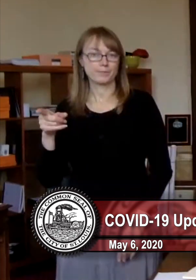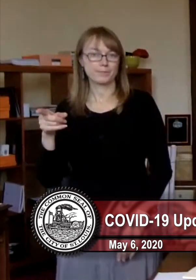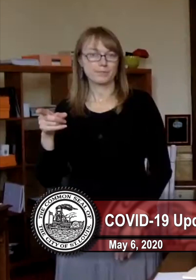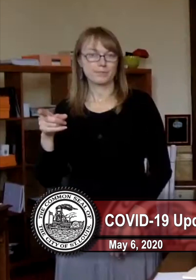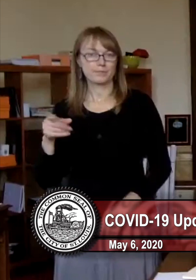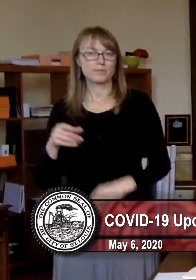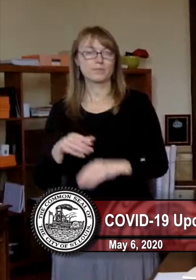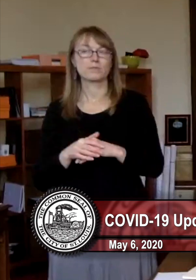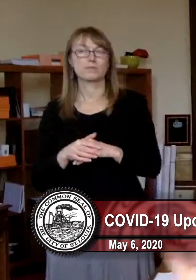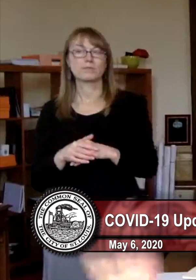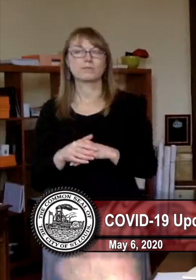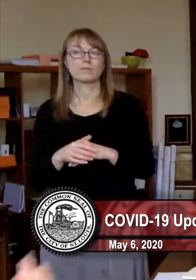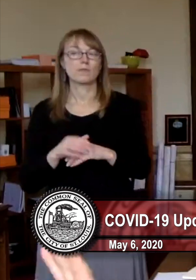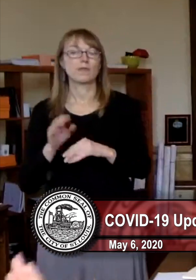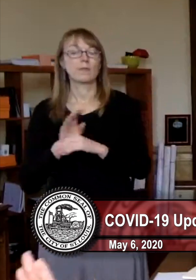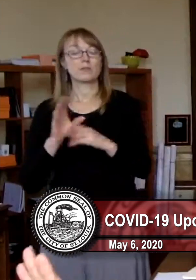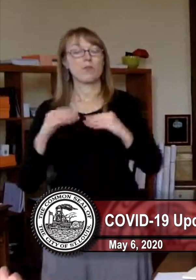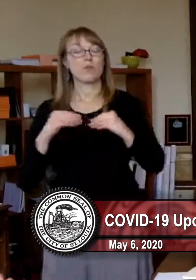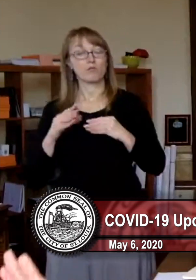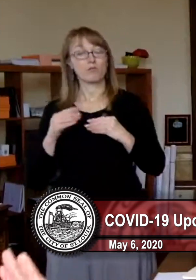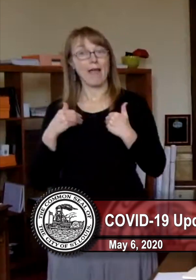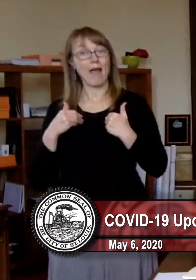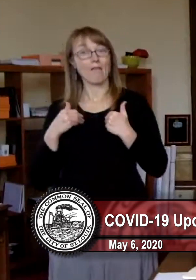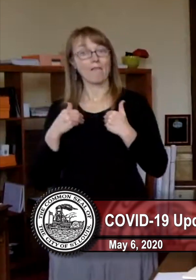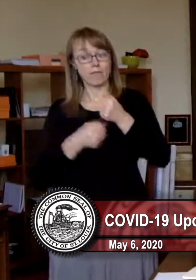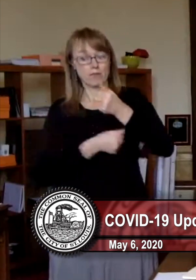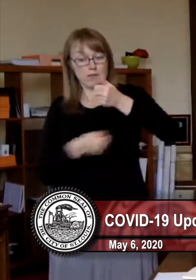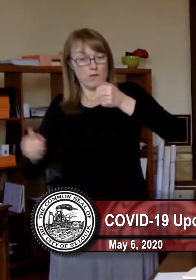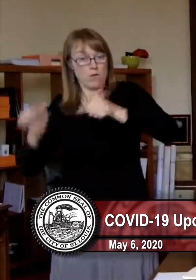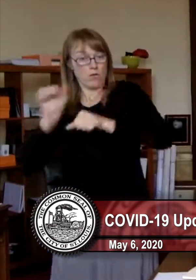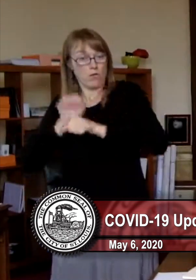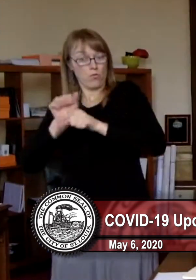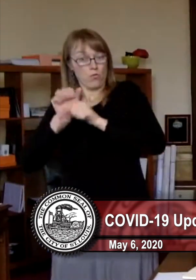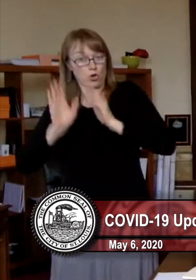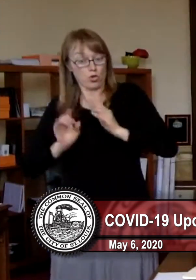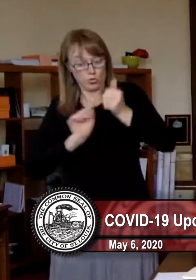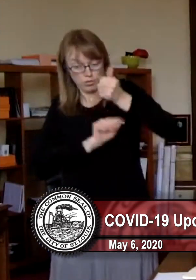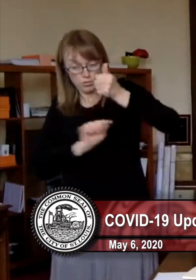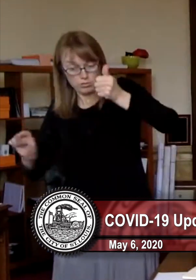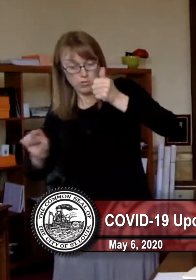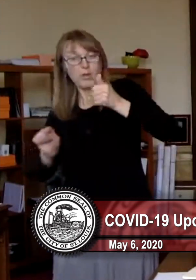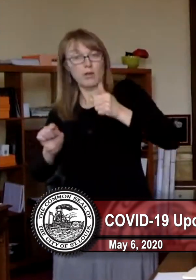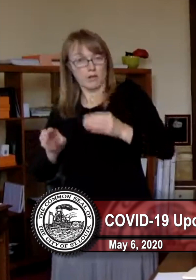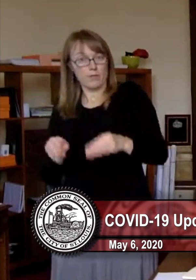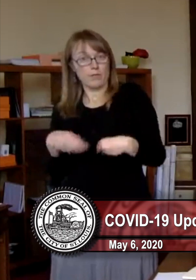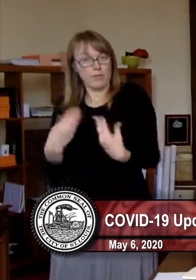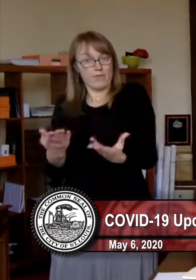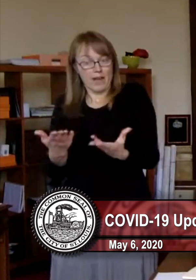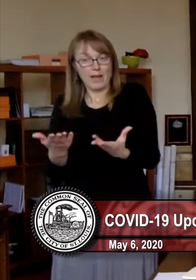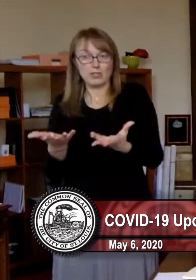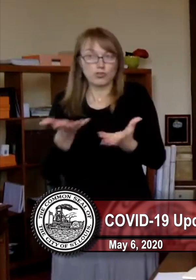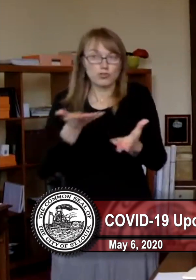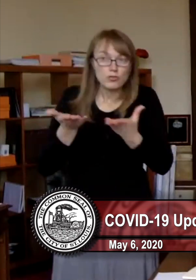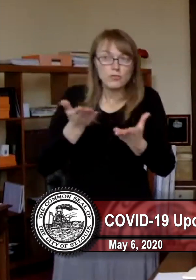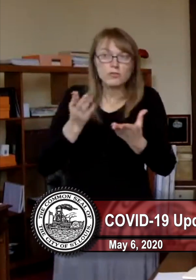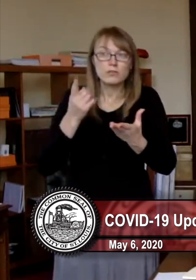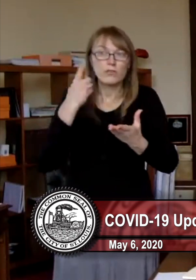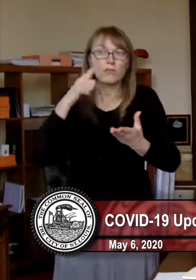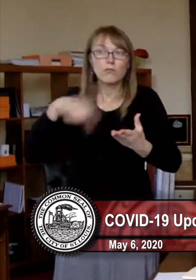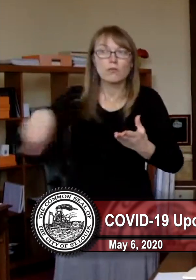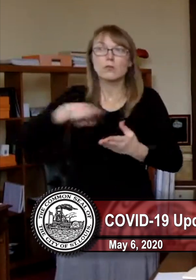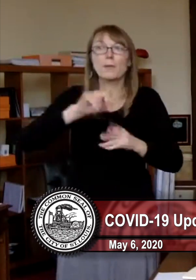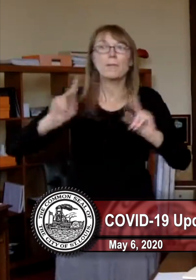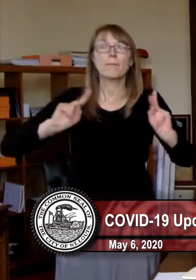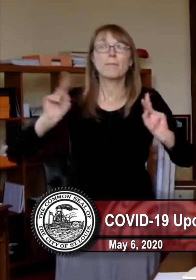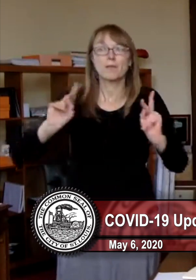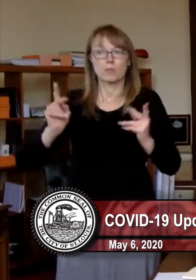the public. Maybe not somebody who's working in an office by themselves, but the employees who serve the public have to be wearing masks. And